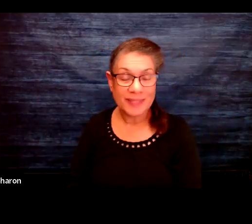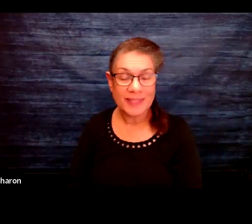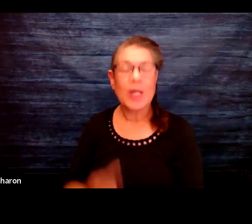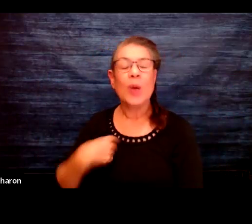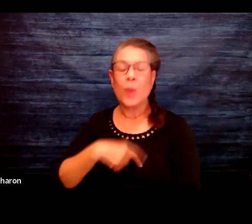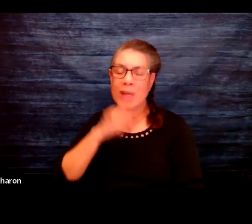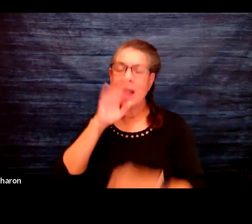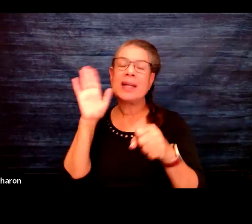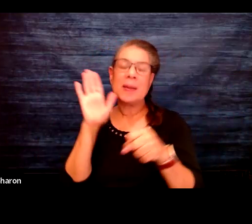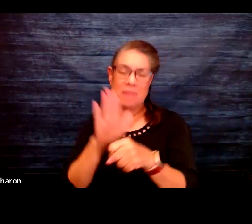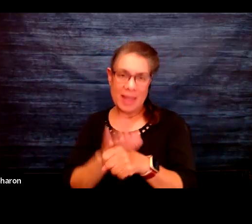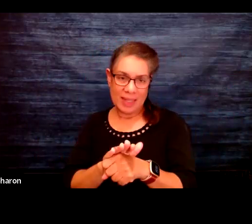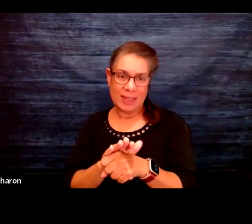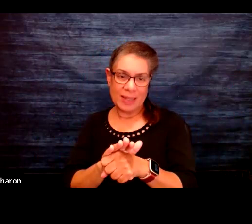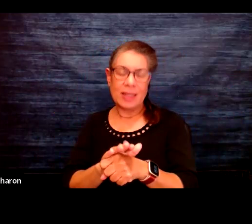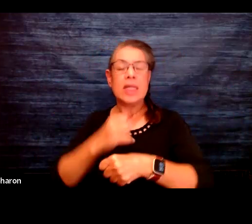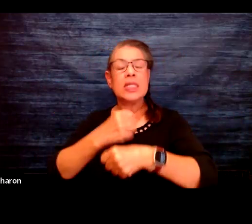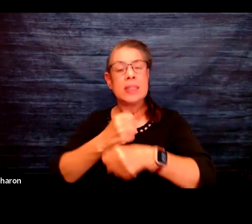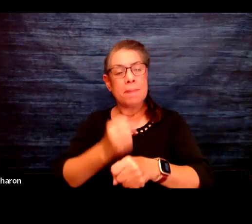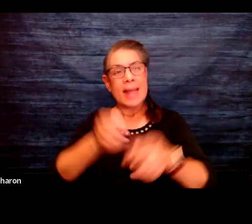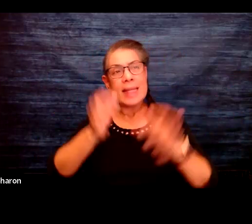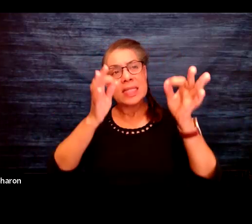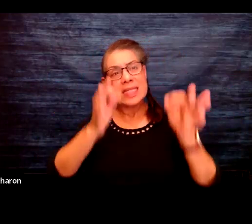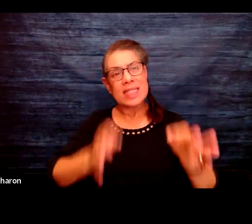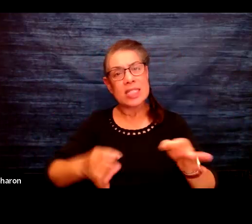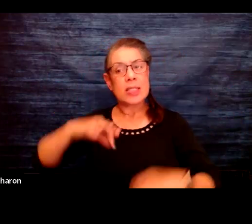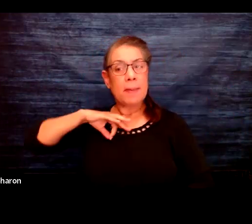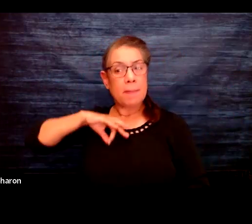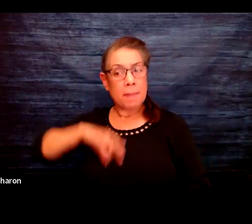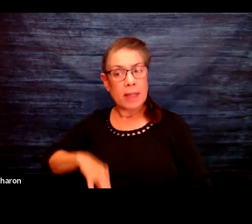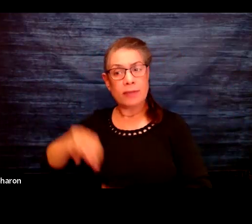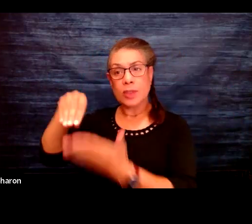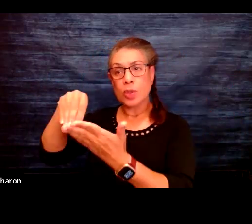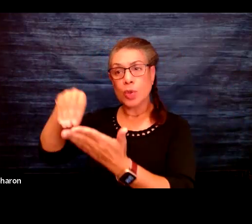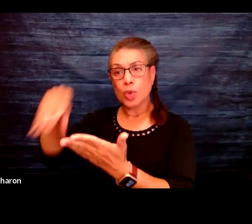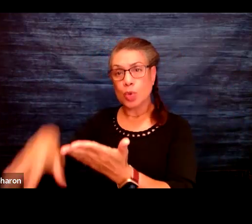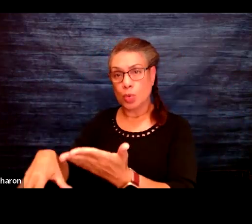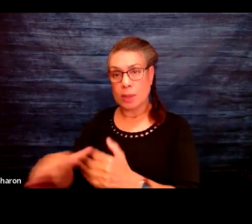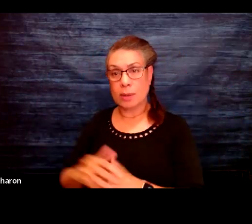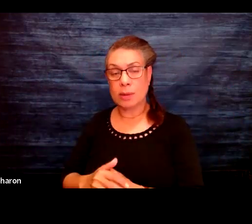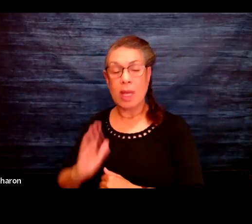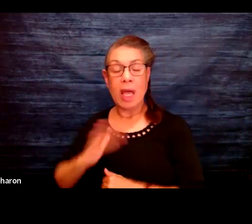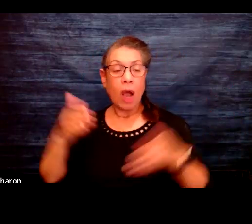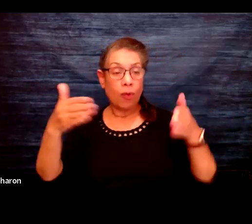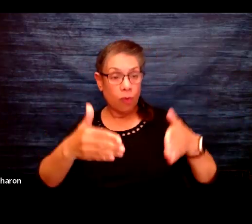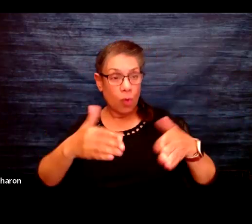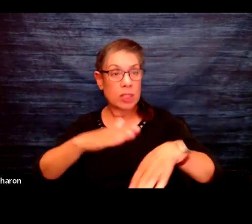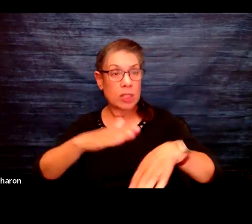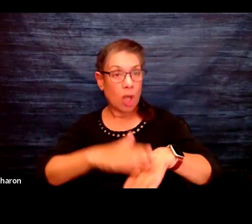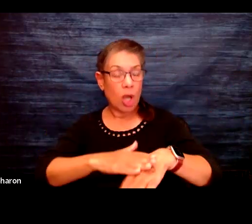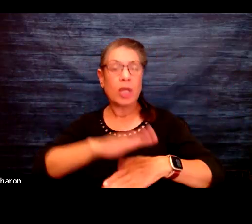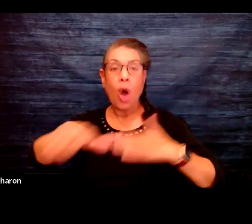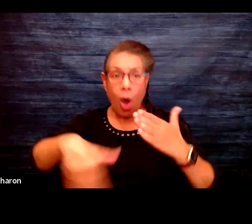committed, as we always have been, to making decisions in our students' best interests. Our focus remains on ensuring that all